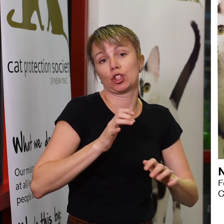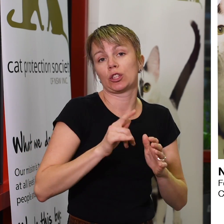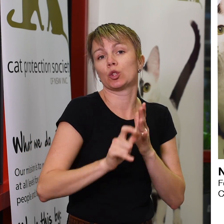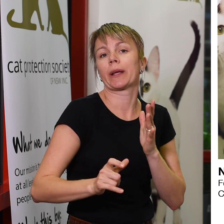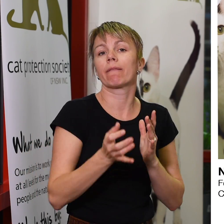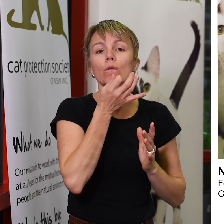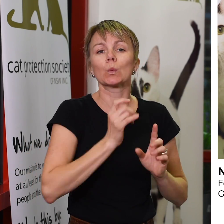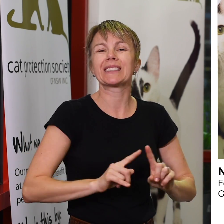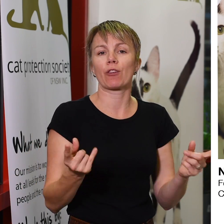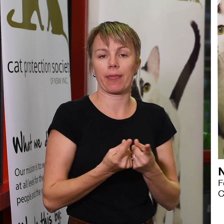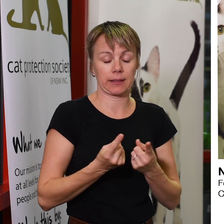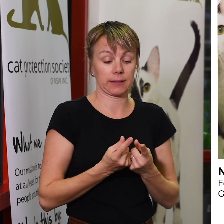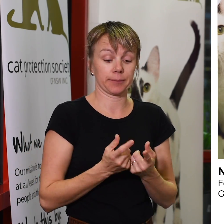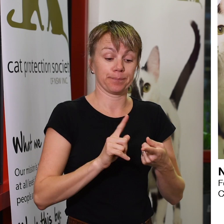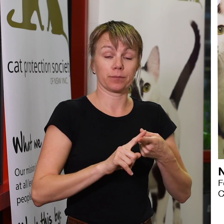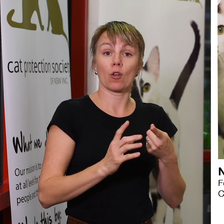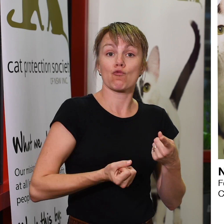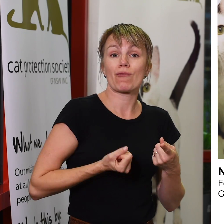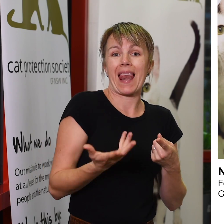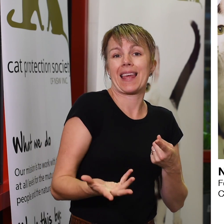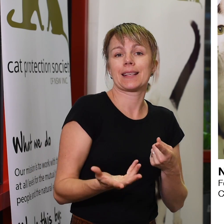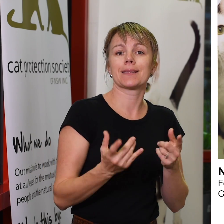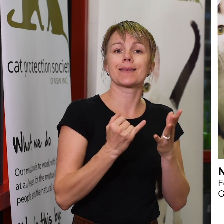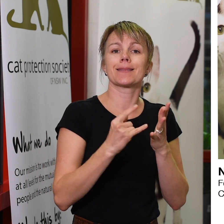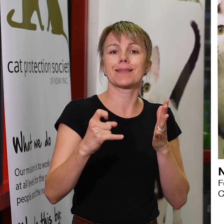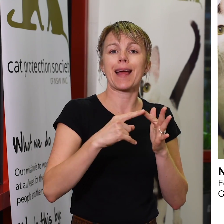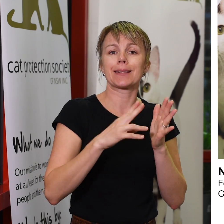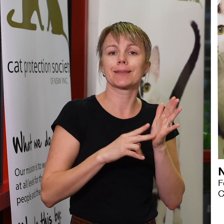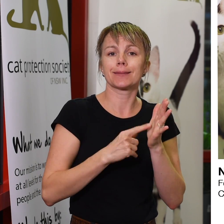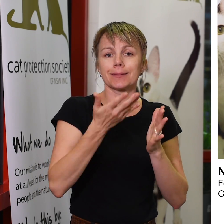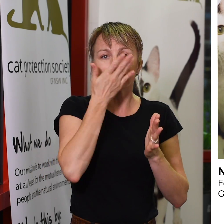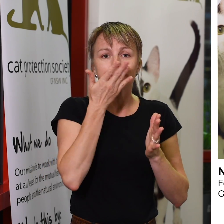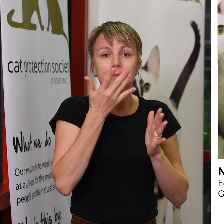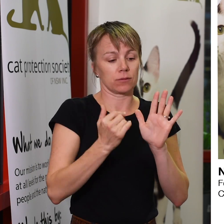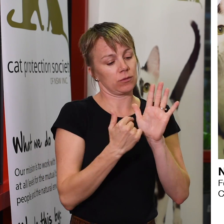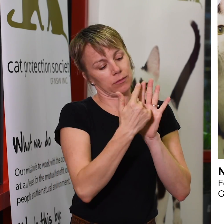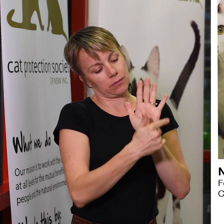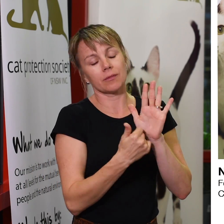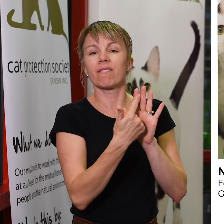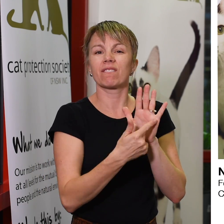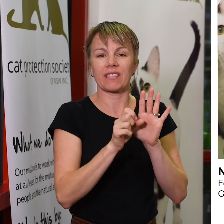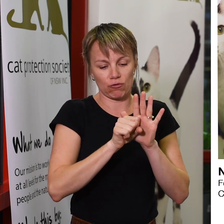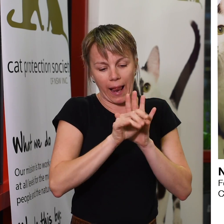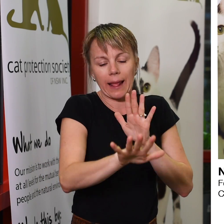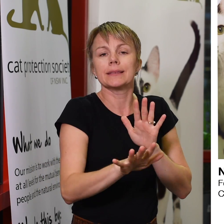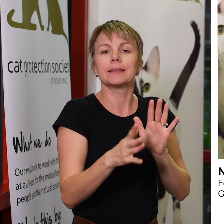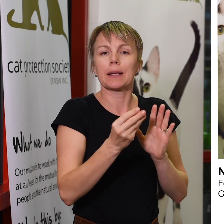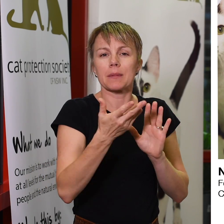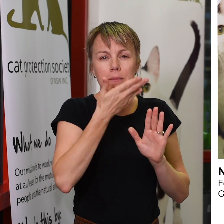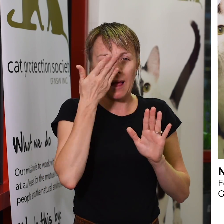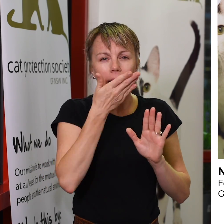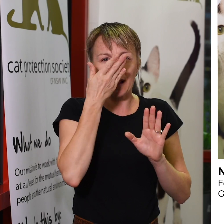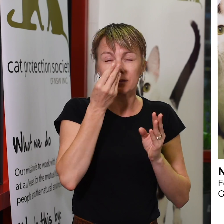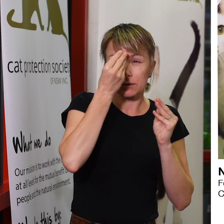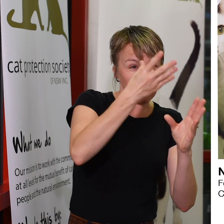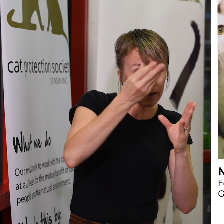They're letting off a scent. So in their pads of their feet, they have little scent glands. So that's letting off a smell to let other cats, but also to